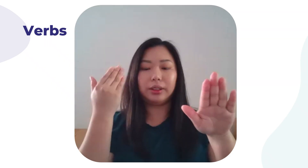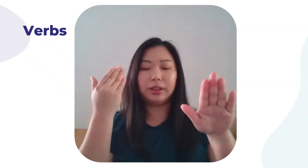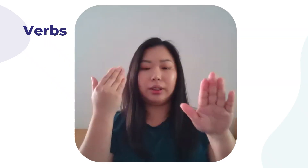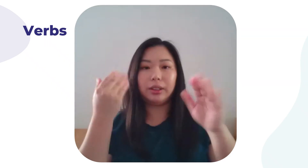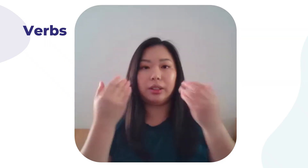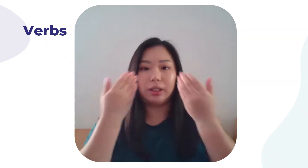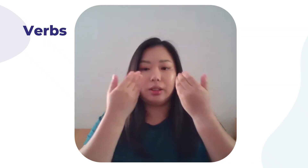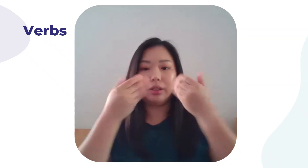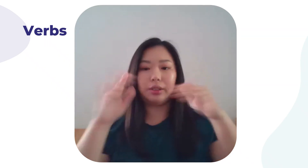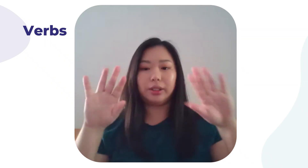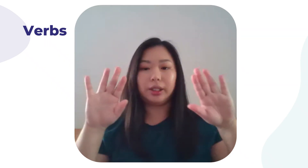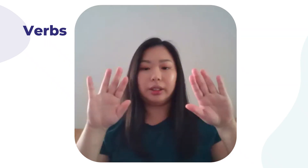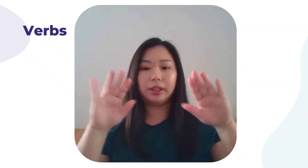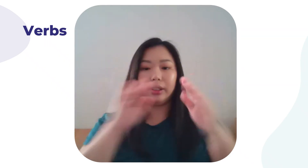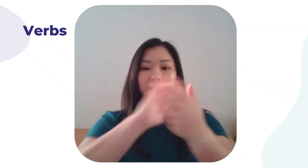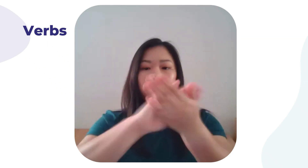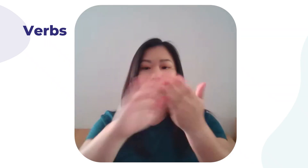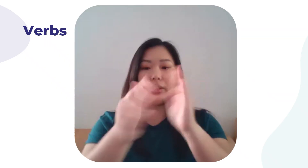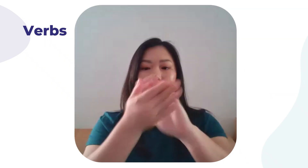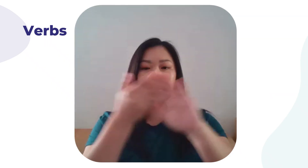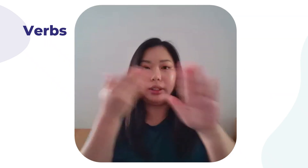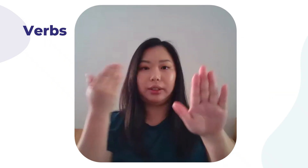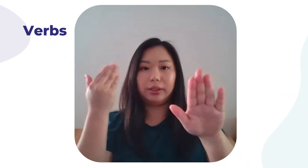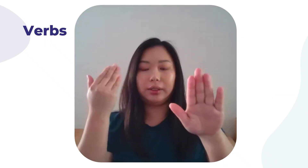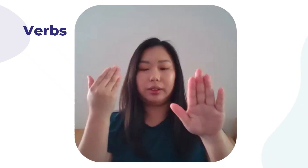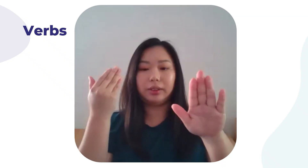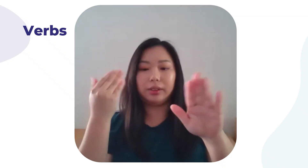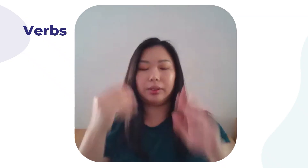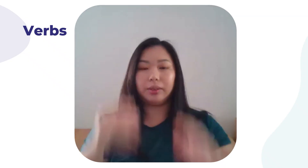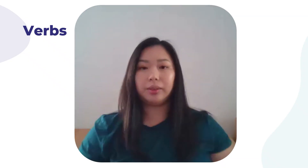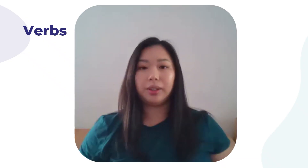this. All done, all done.